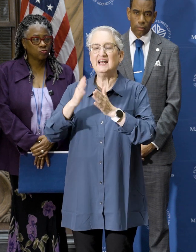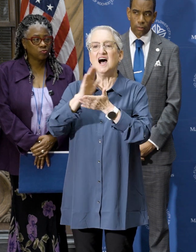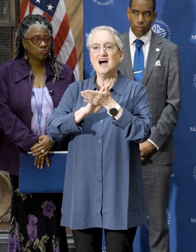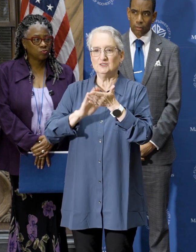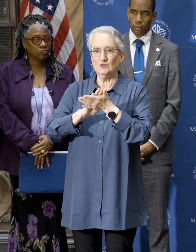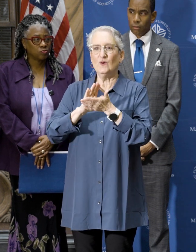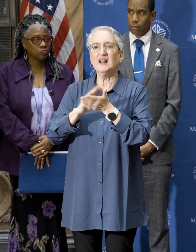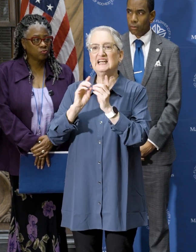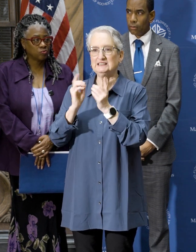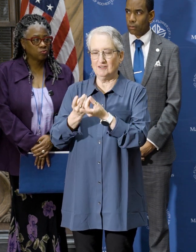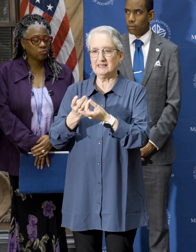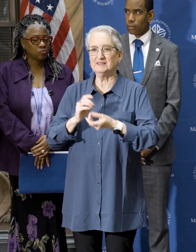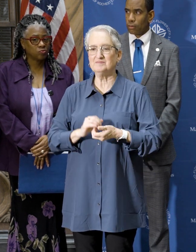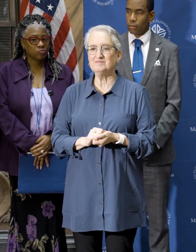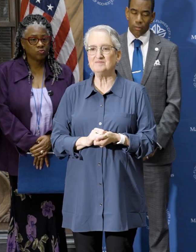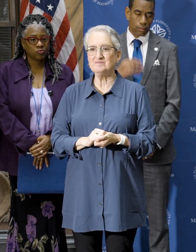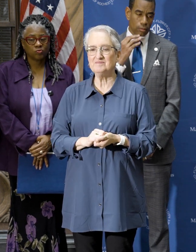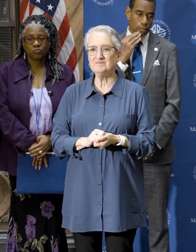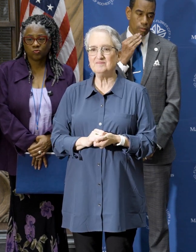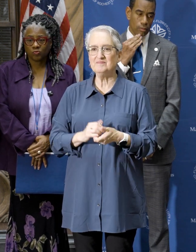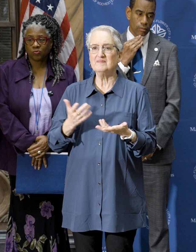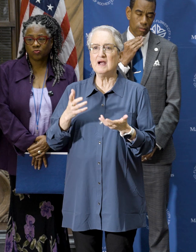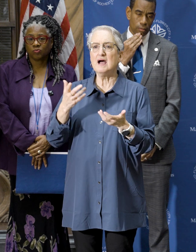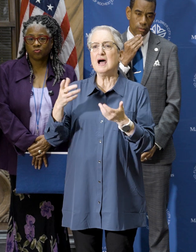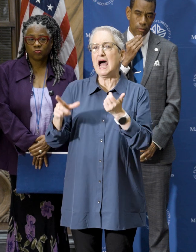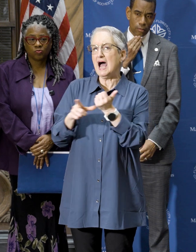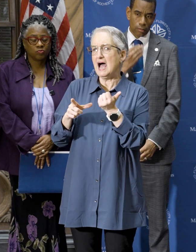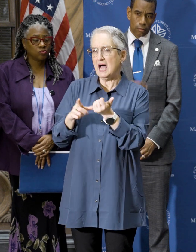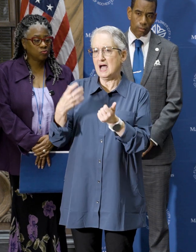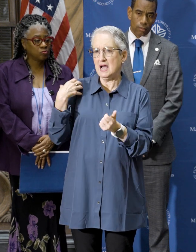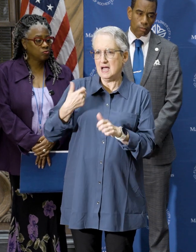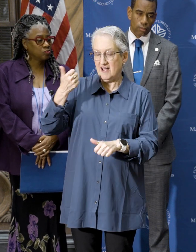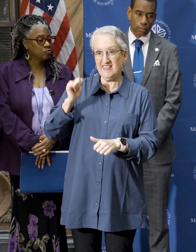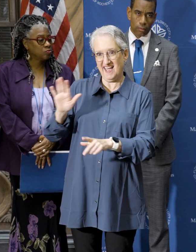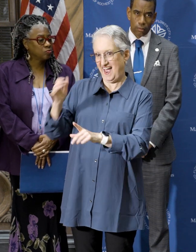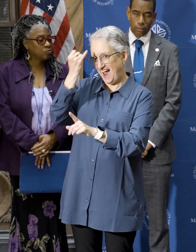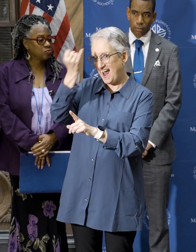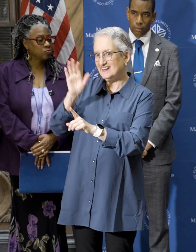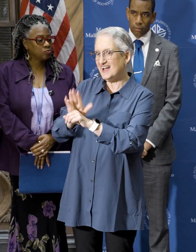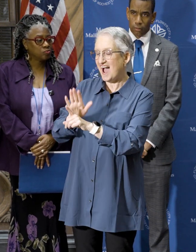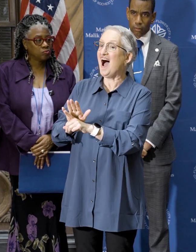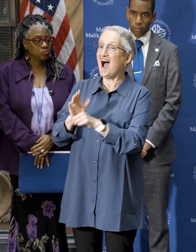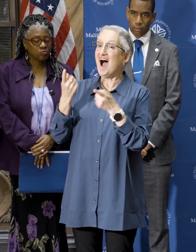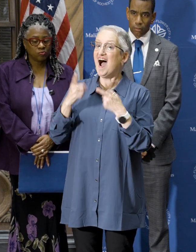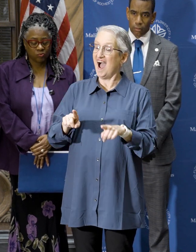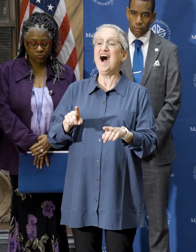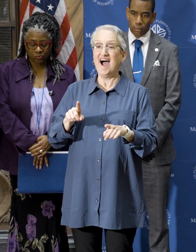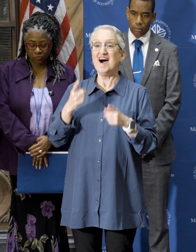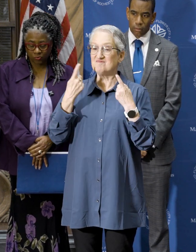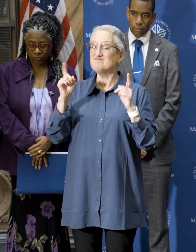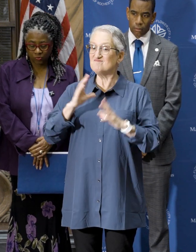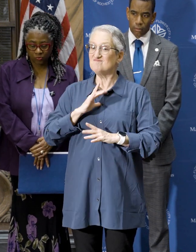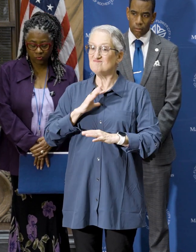can't say enough, it was Chief Stith's idea that he brought to the forefront. We recognize that we have to partner with our community to